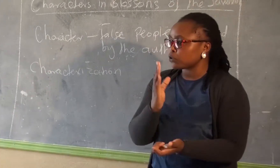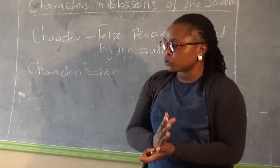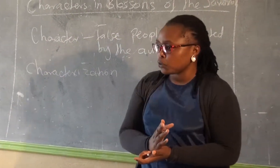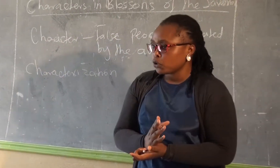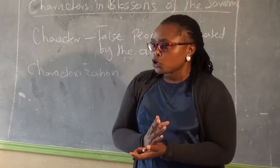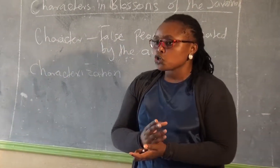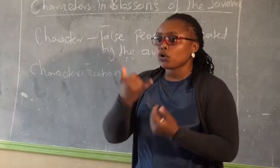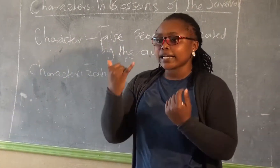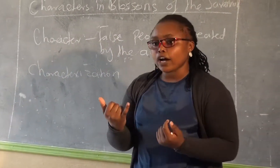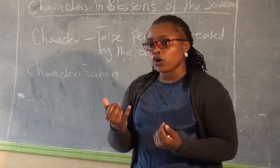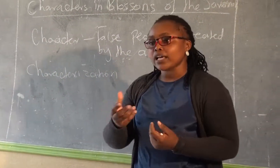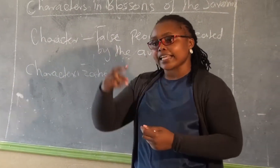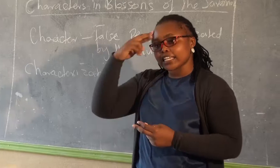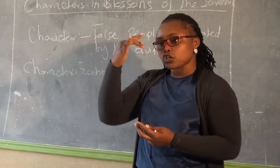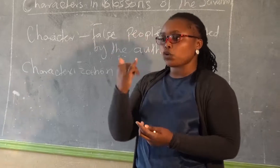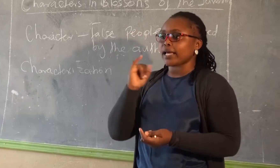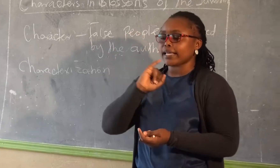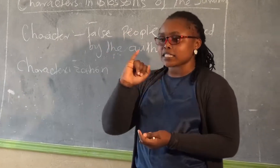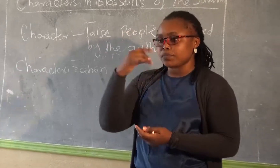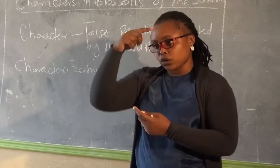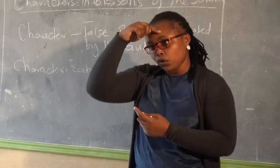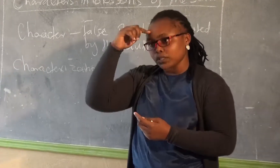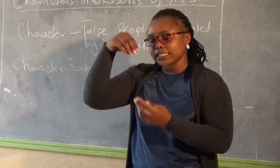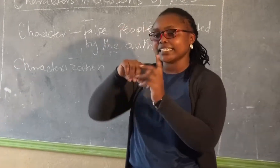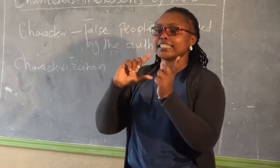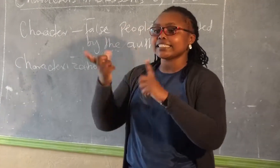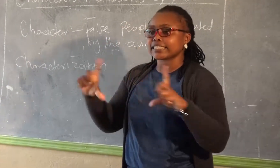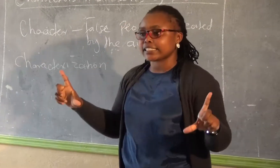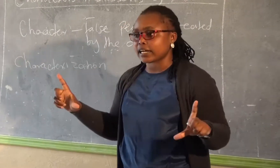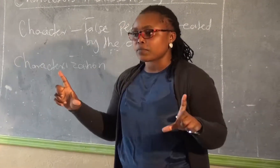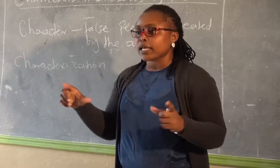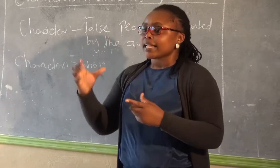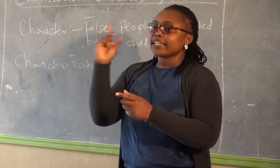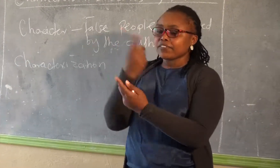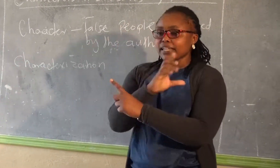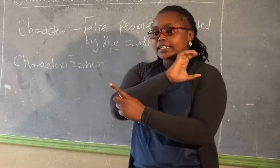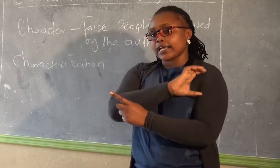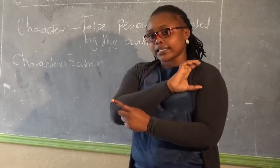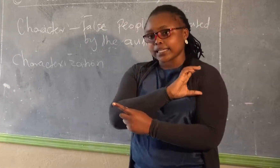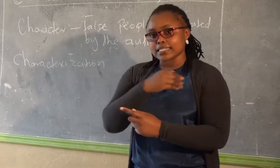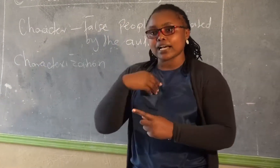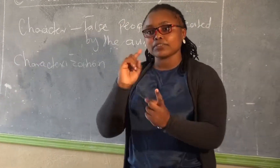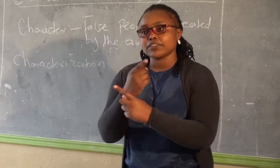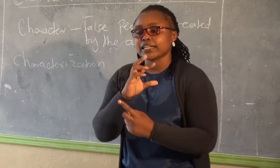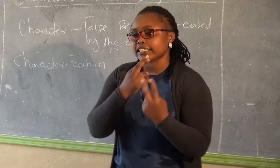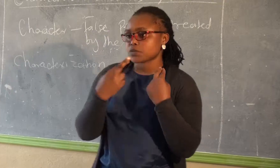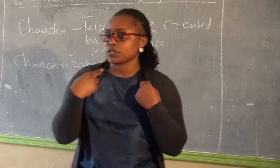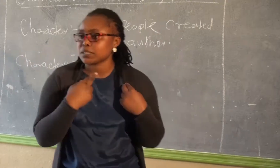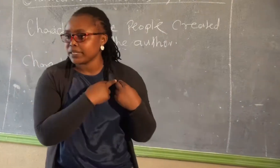too. So now the reason why is because in literature, different characters have different